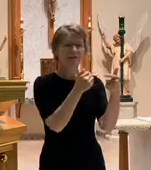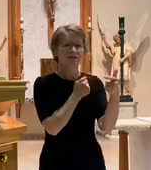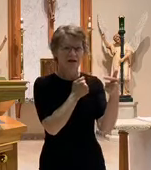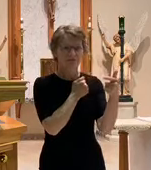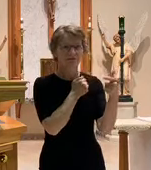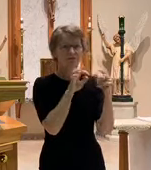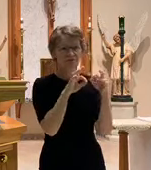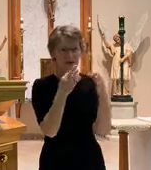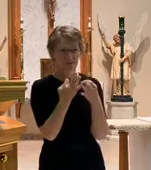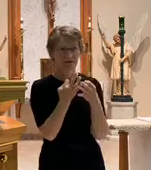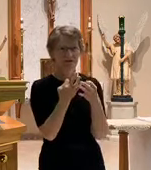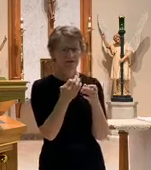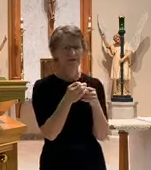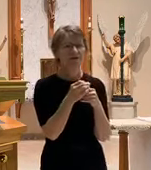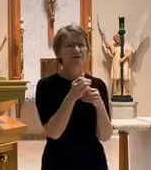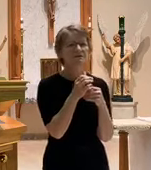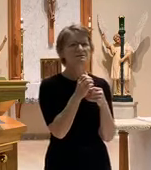whoever.